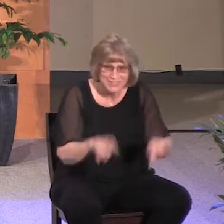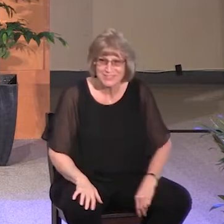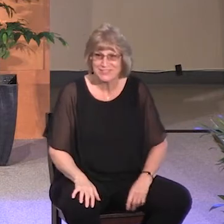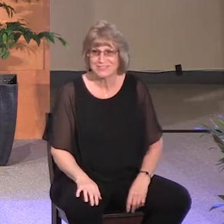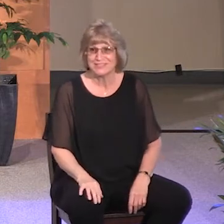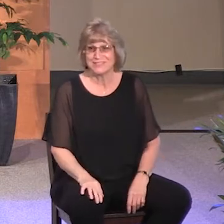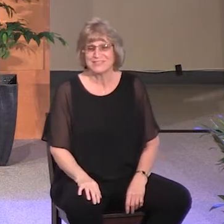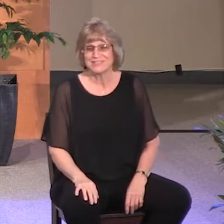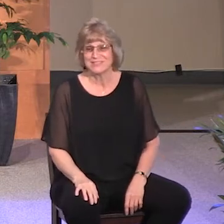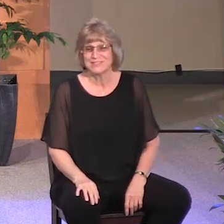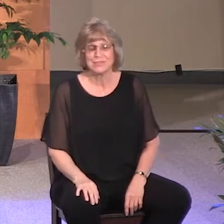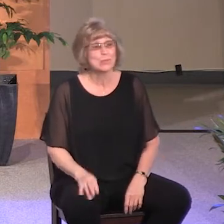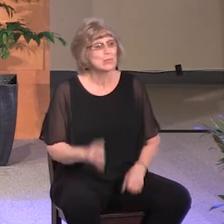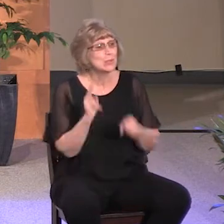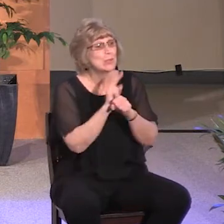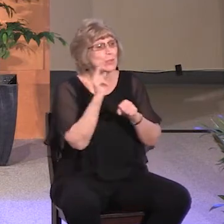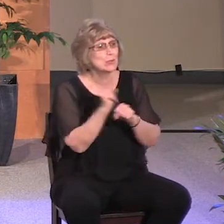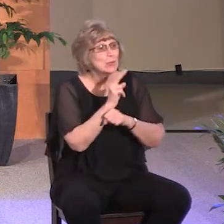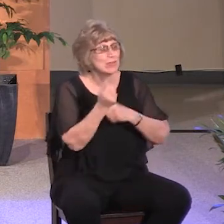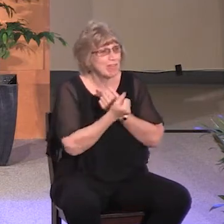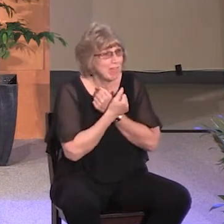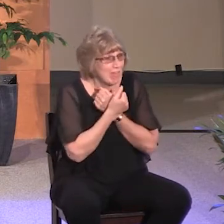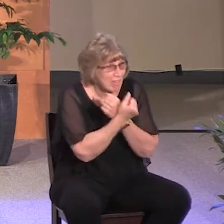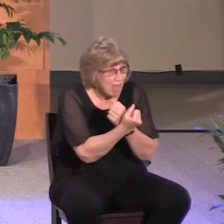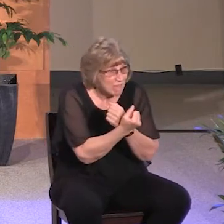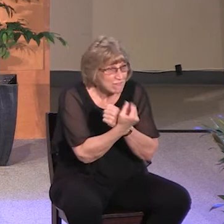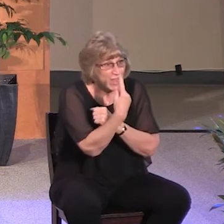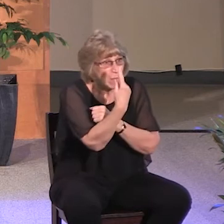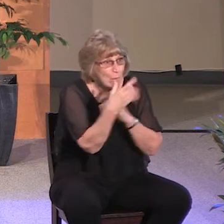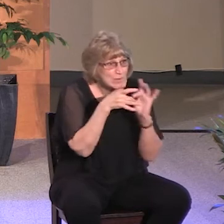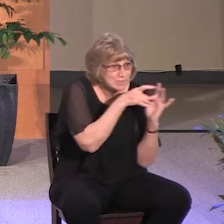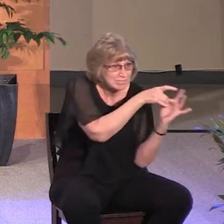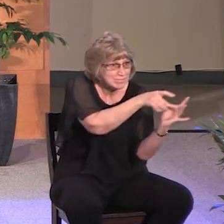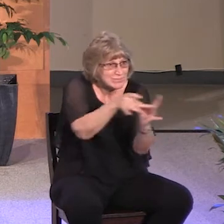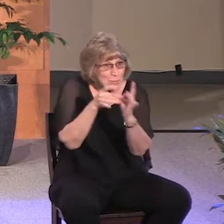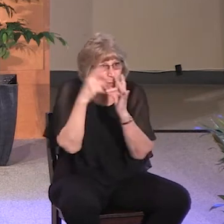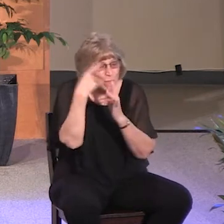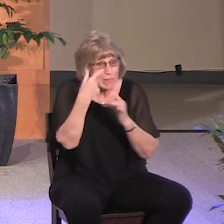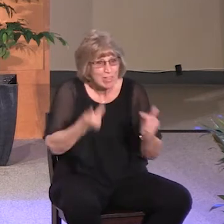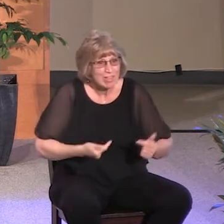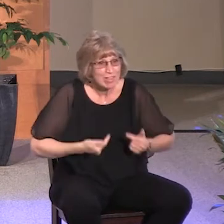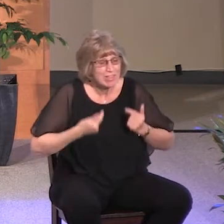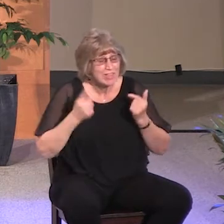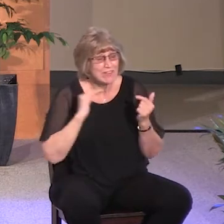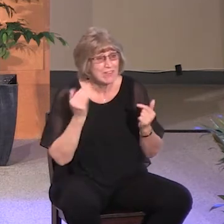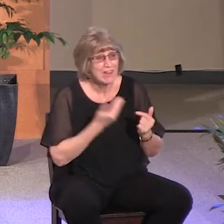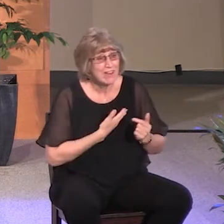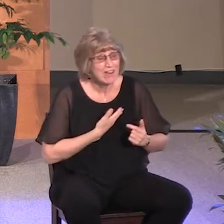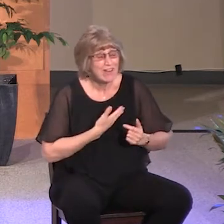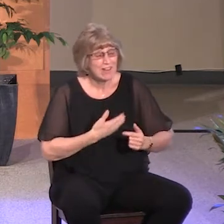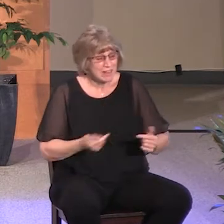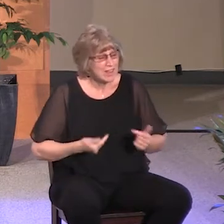We use love and oneness to live our lives. We use oneness and